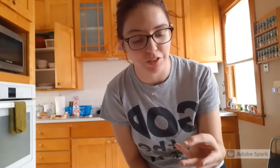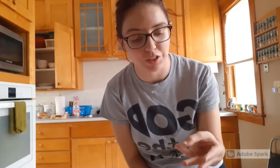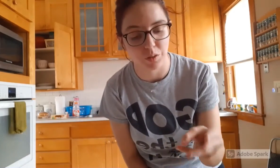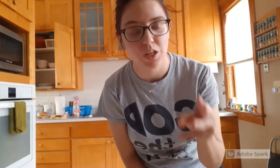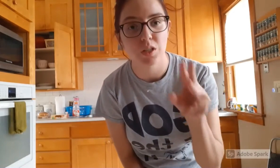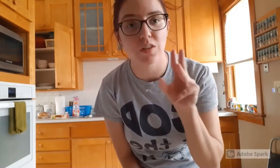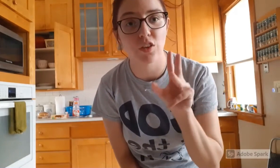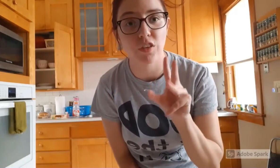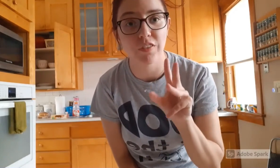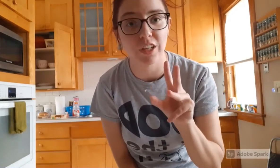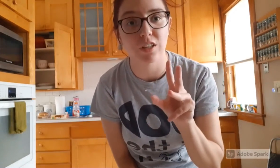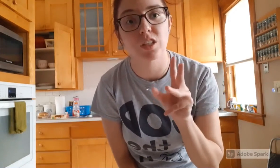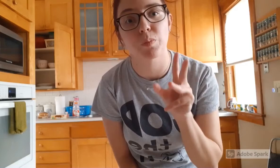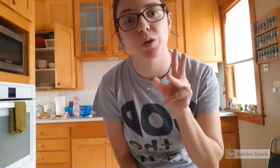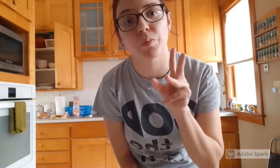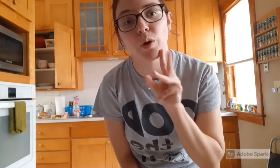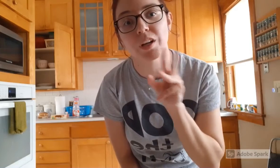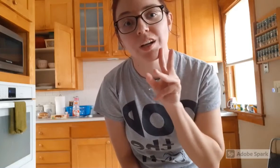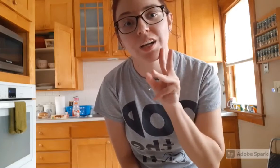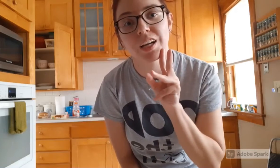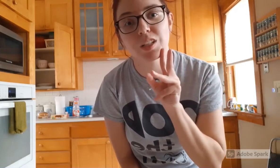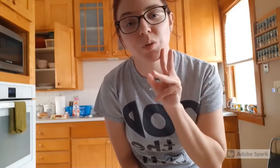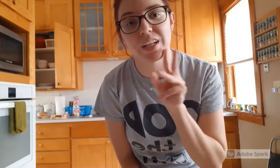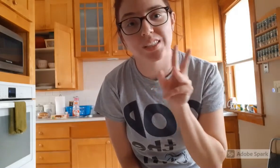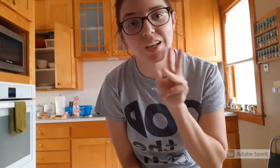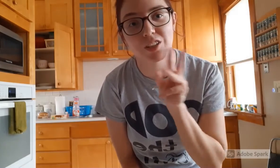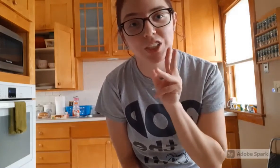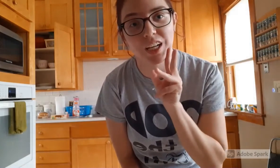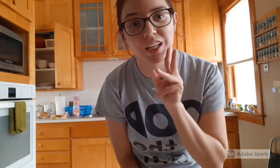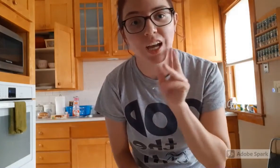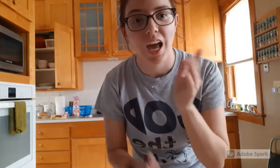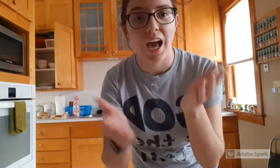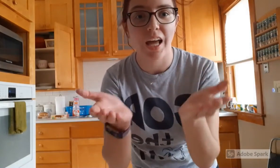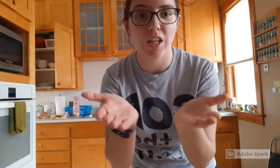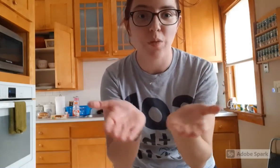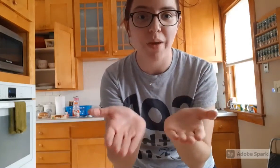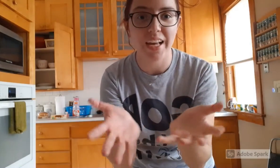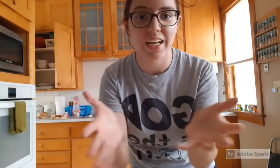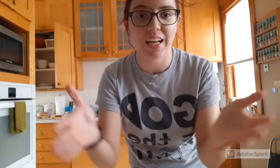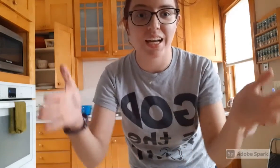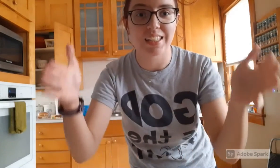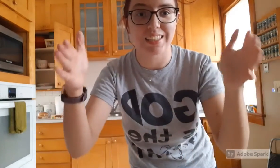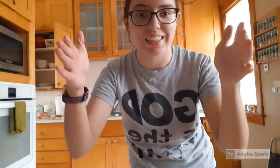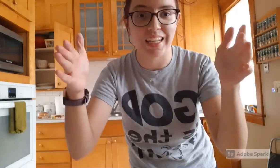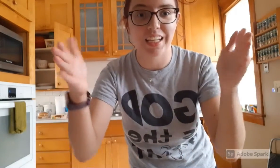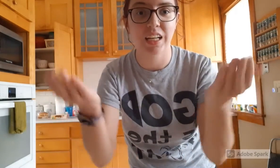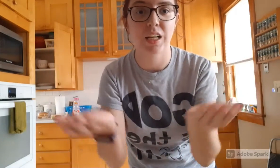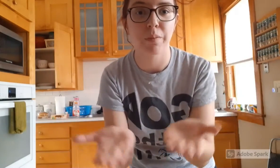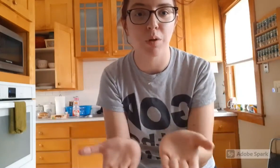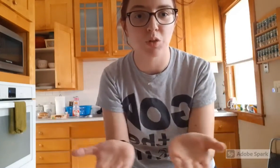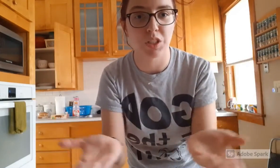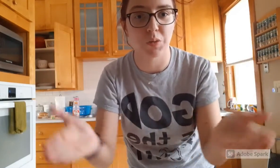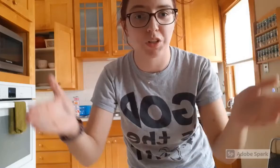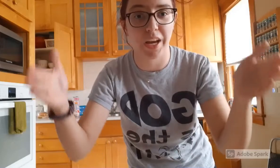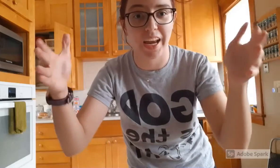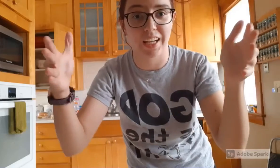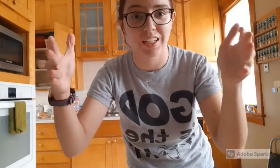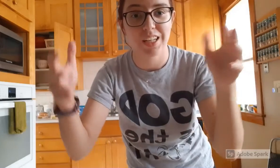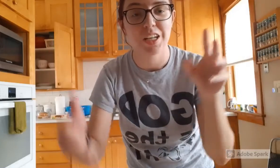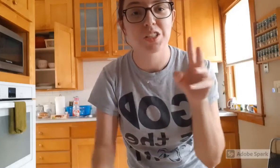too. So you have your three fingers and you put your pointer twice at your chin, and then you make a sink motion with your hand. So